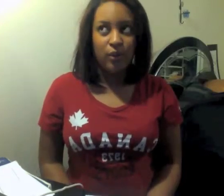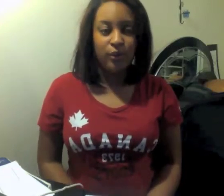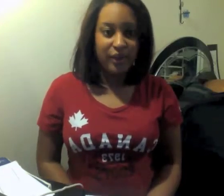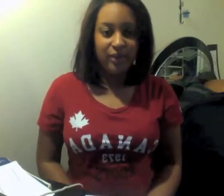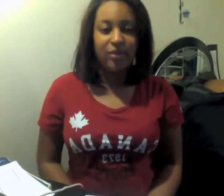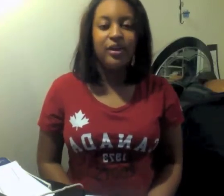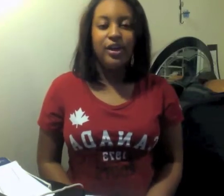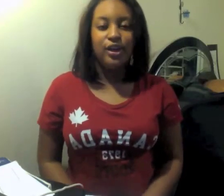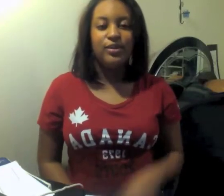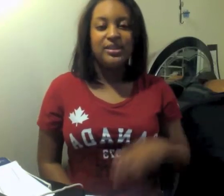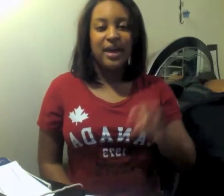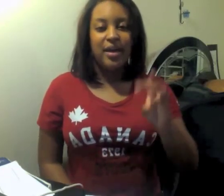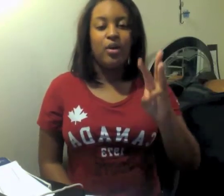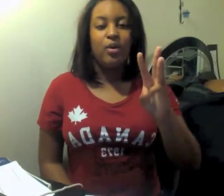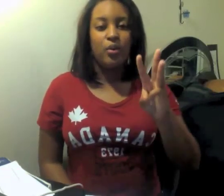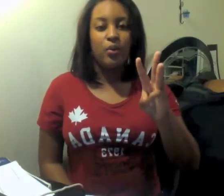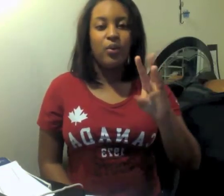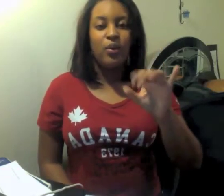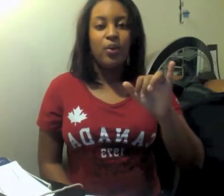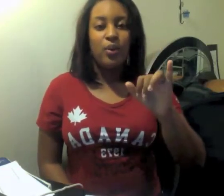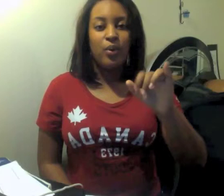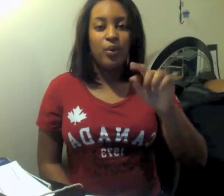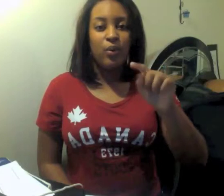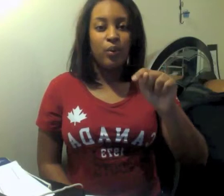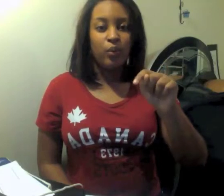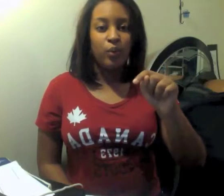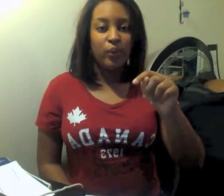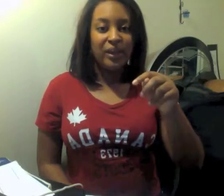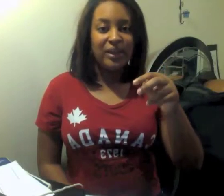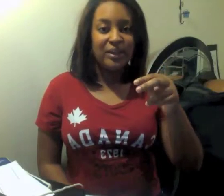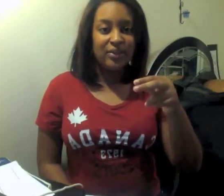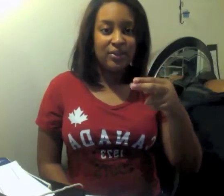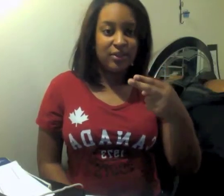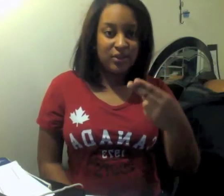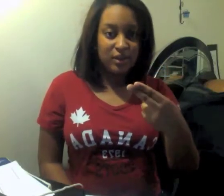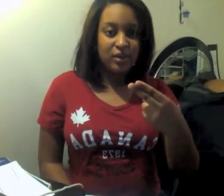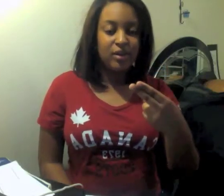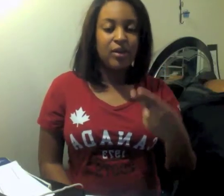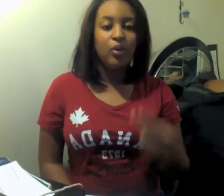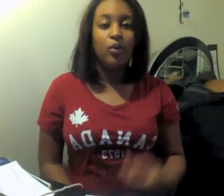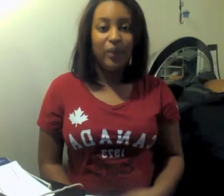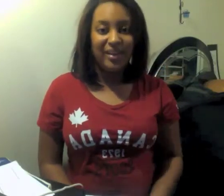with. You would say with.